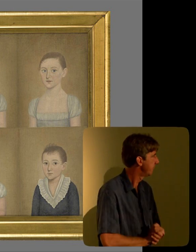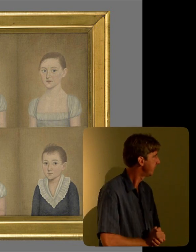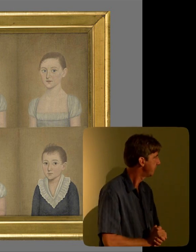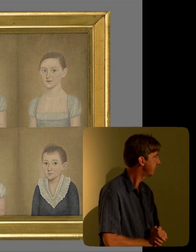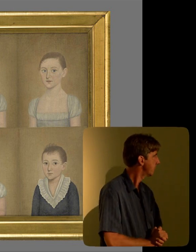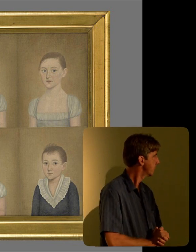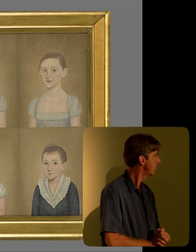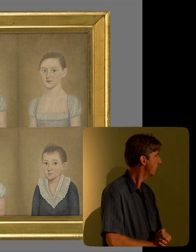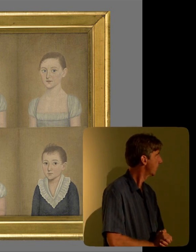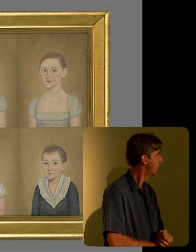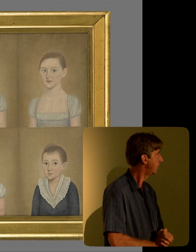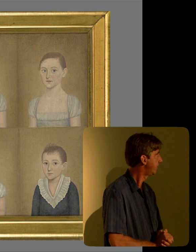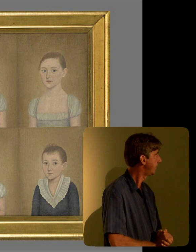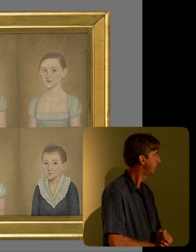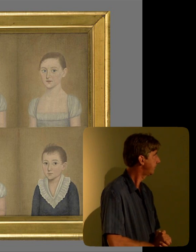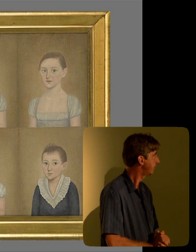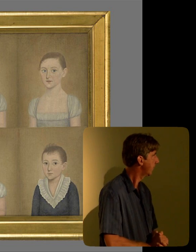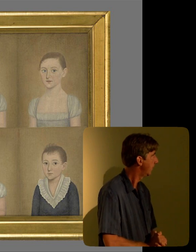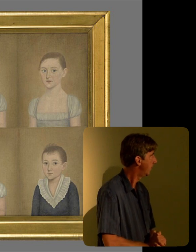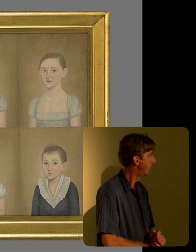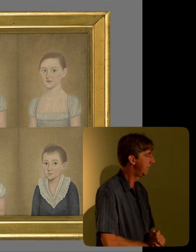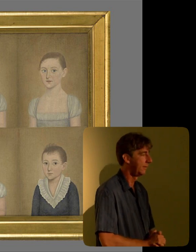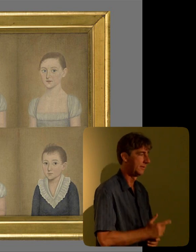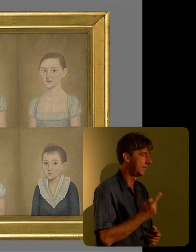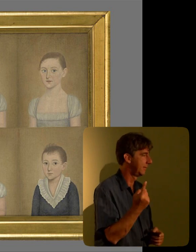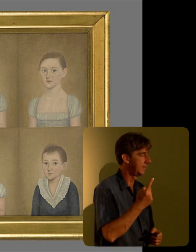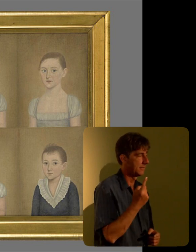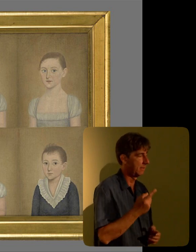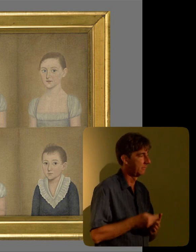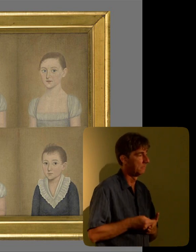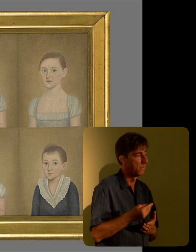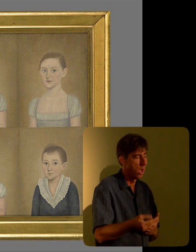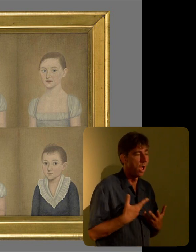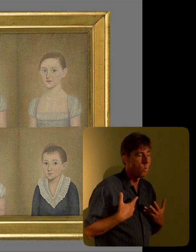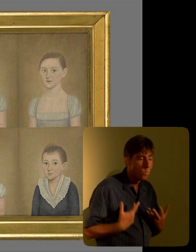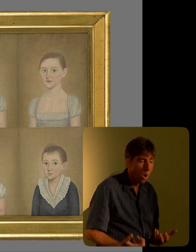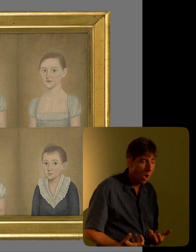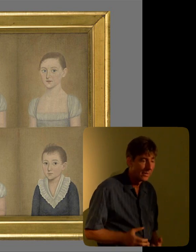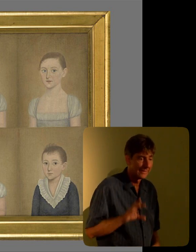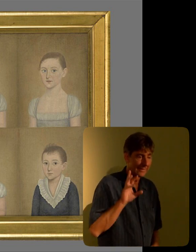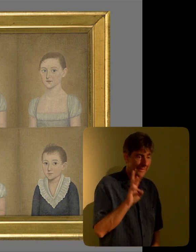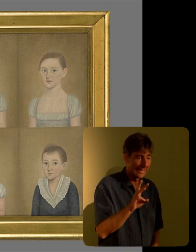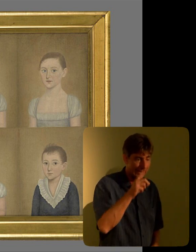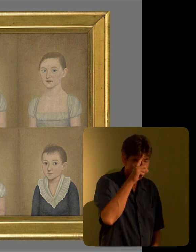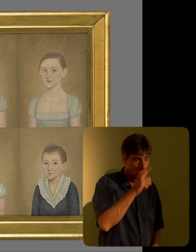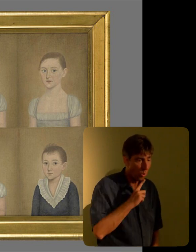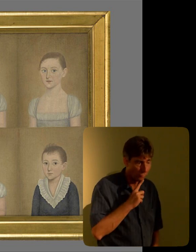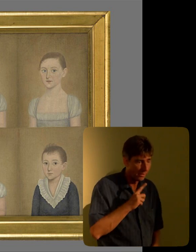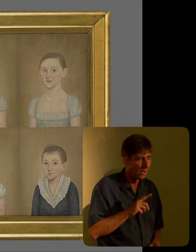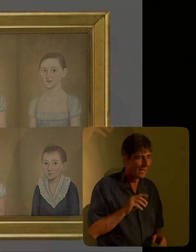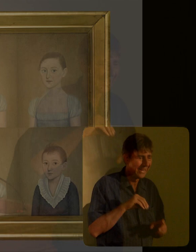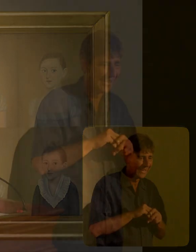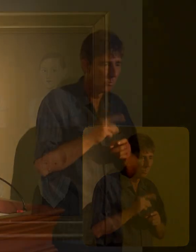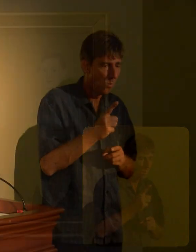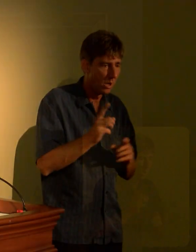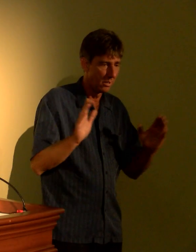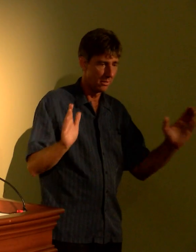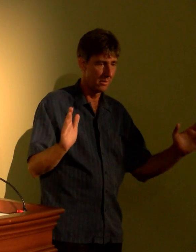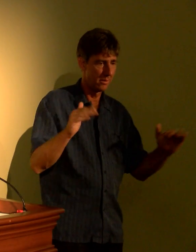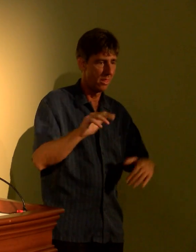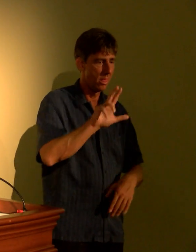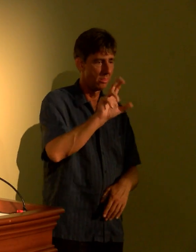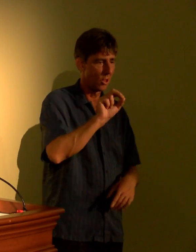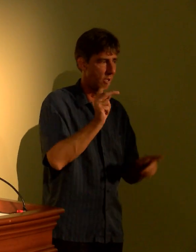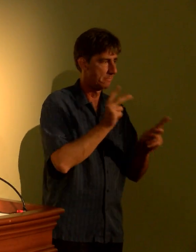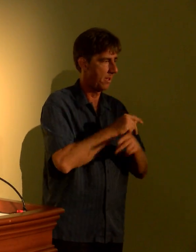this is somebody that wanted portraits of all six of his children, but only wanted one 30 by 25 inch canvas.